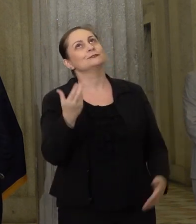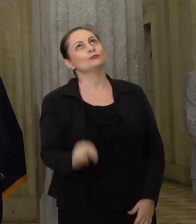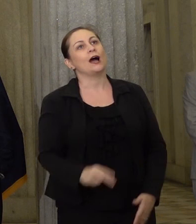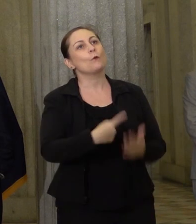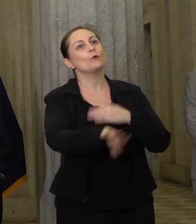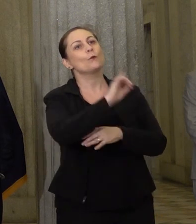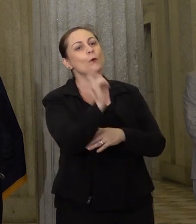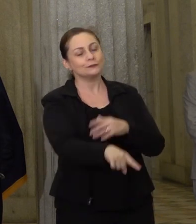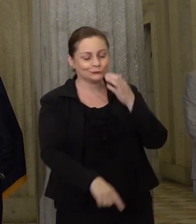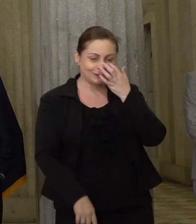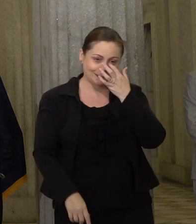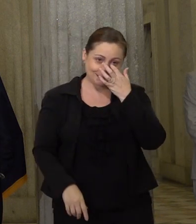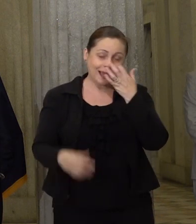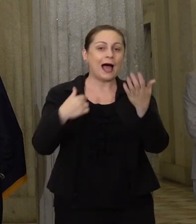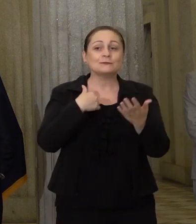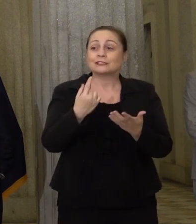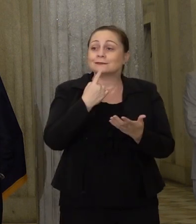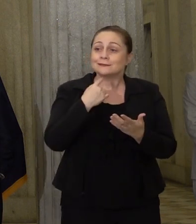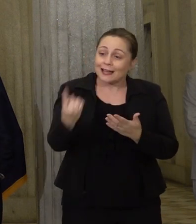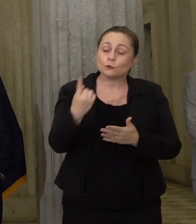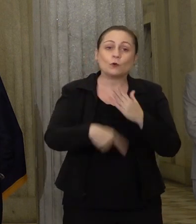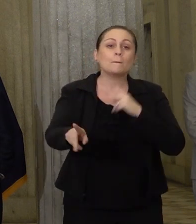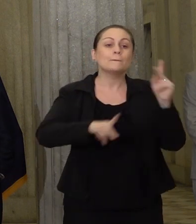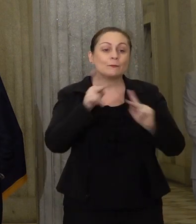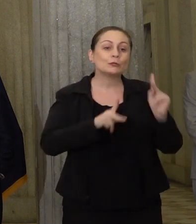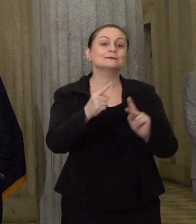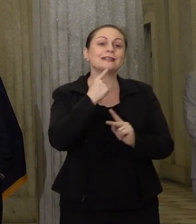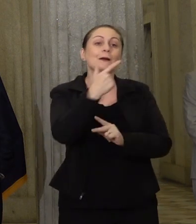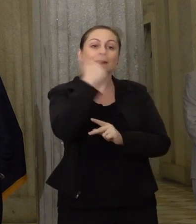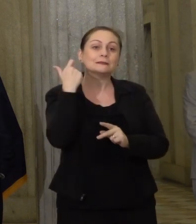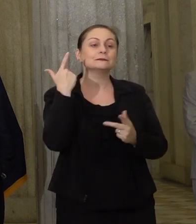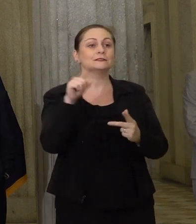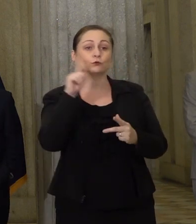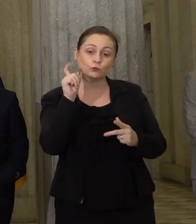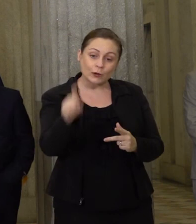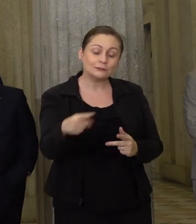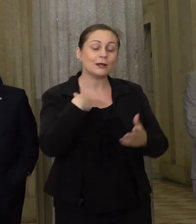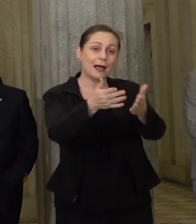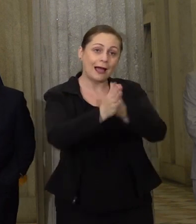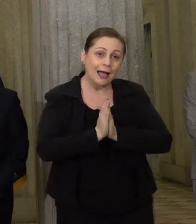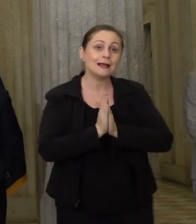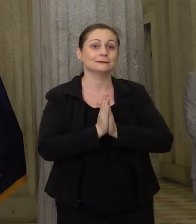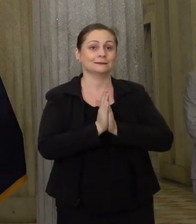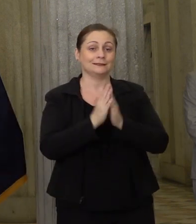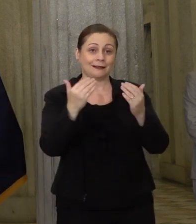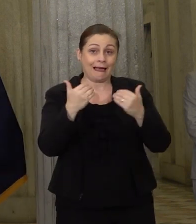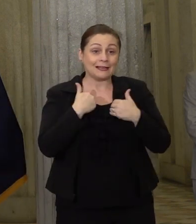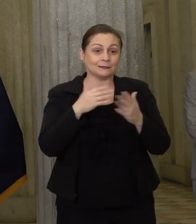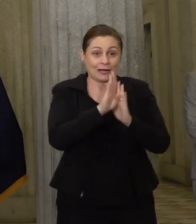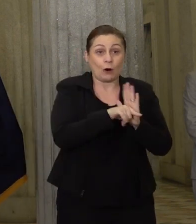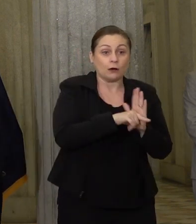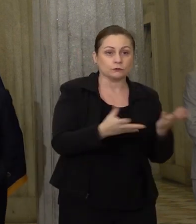the question? I'm just saying what people say, Governor, because the question I'm asking you has a context,